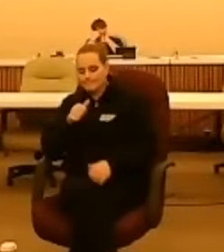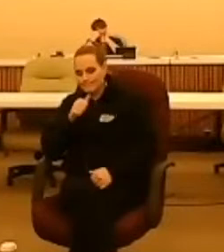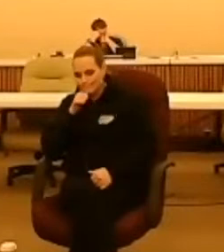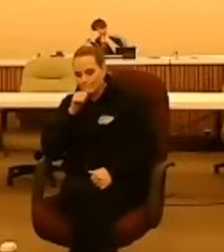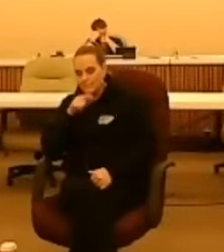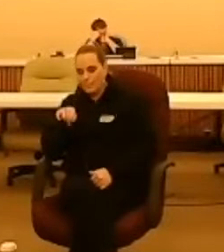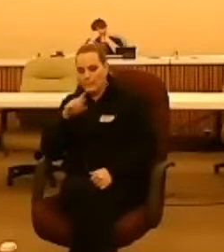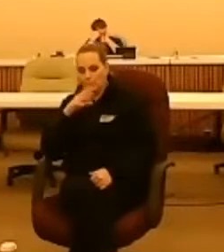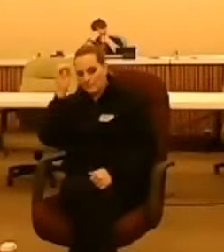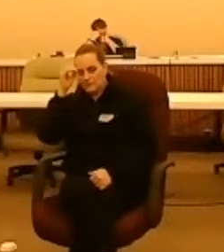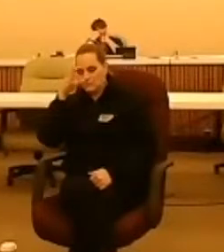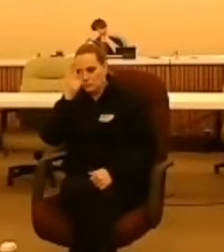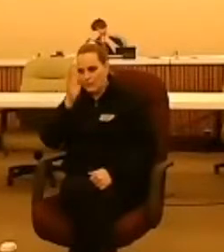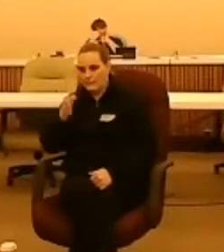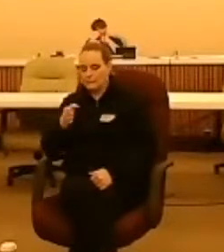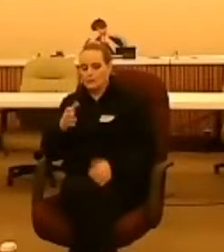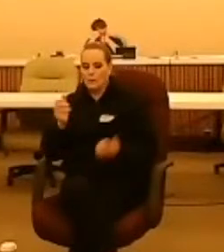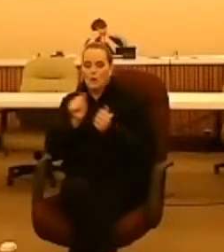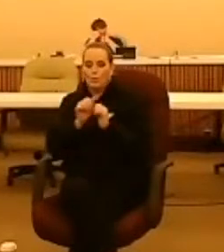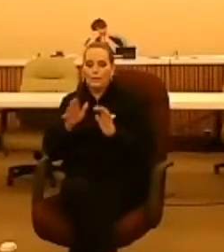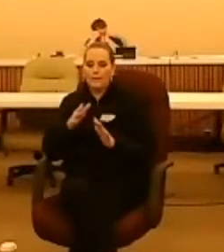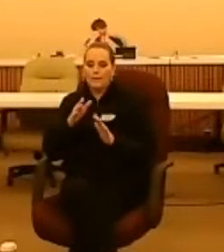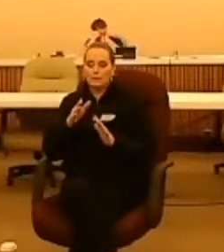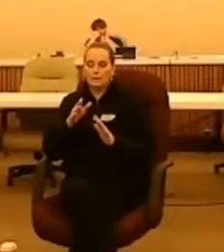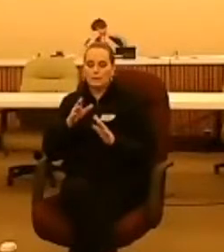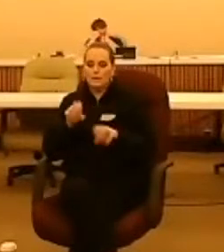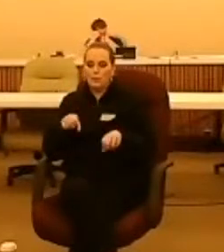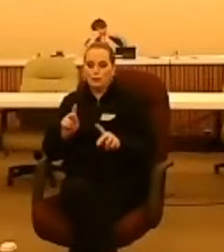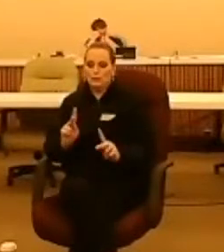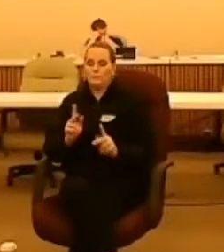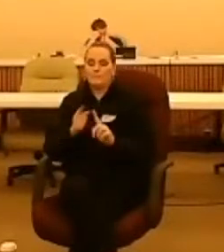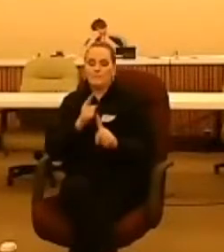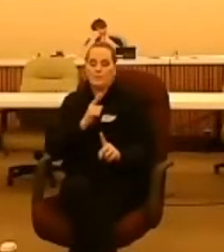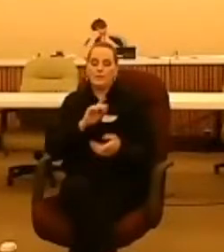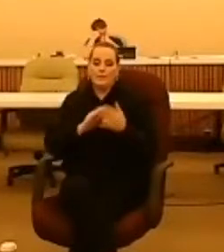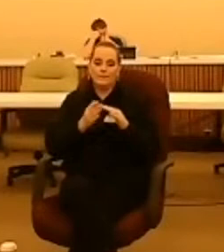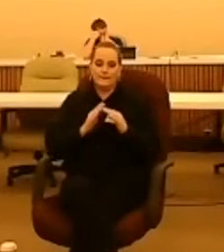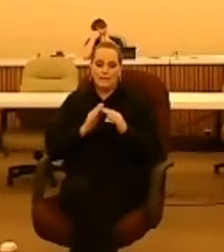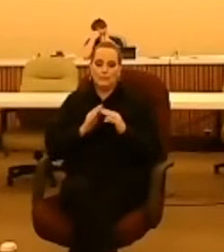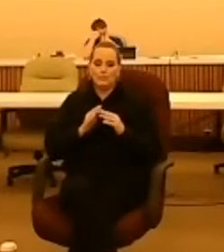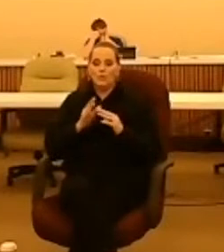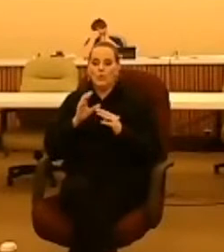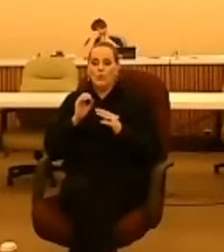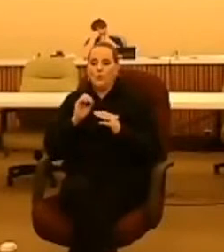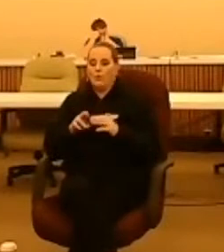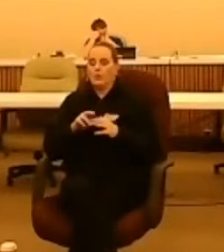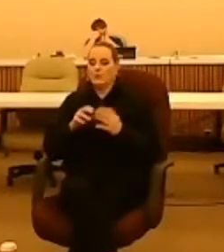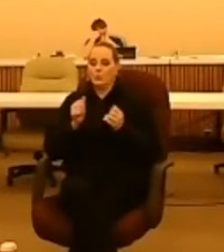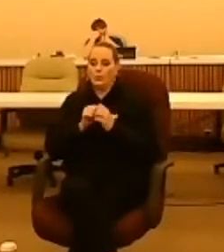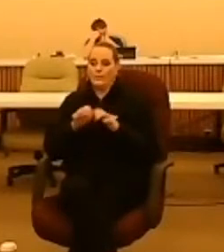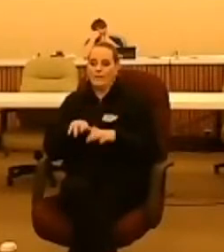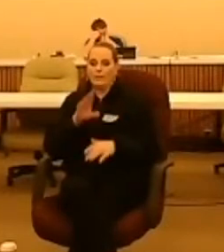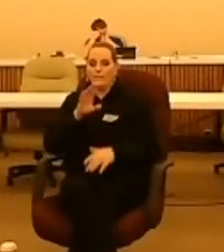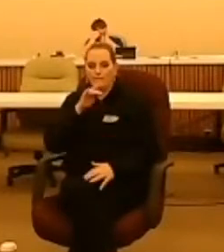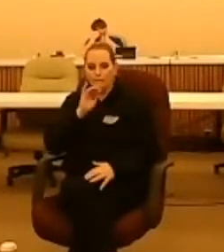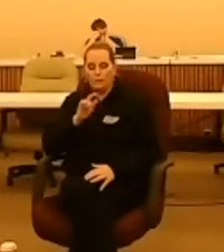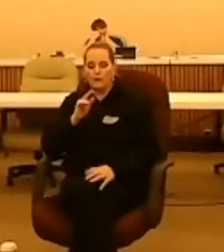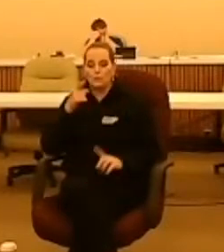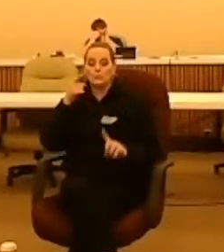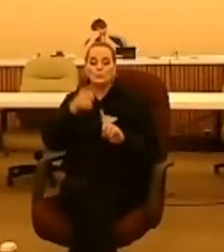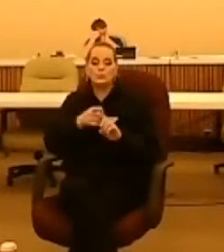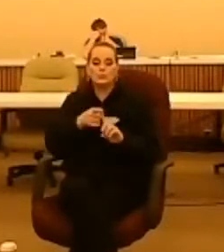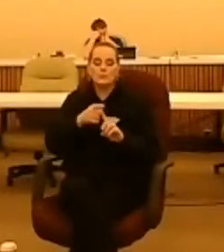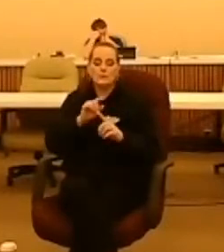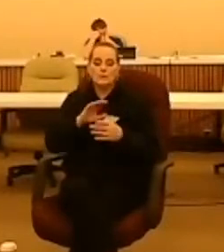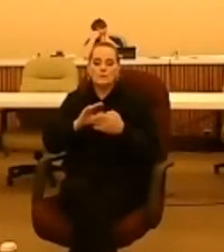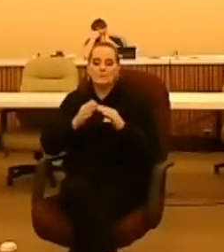without permission from the town board or without recourse via FOIL to the town clerk's office. That